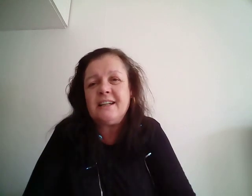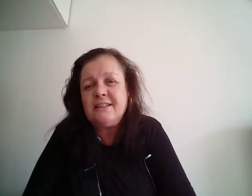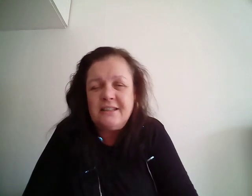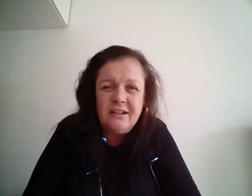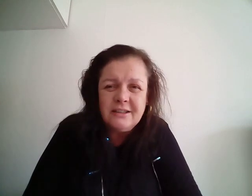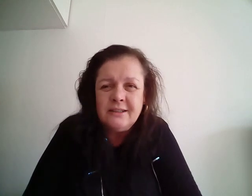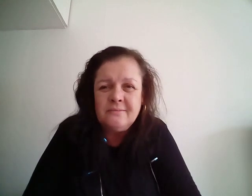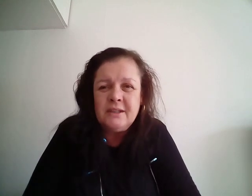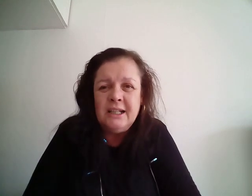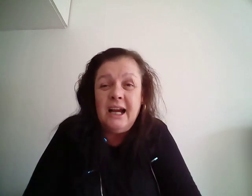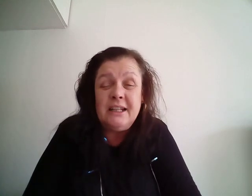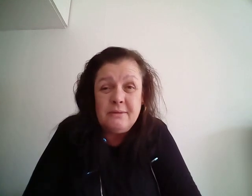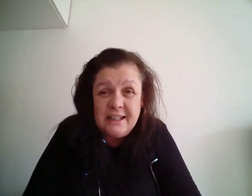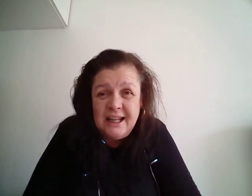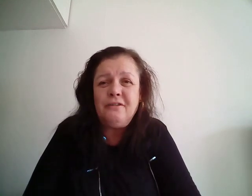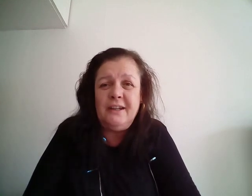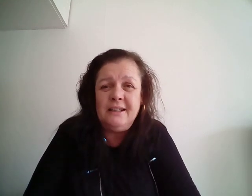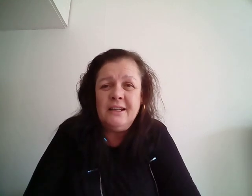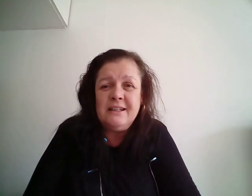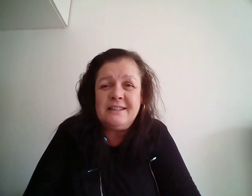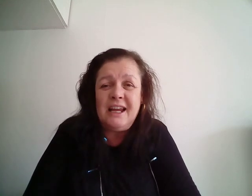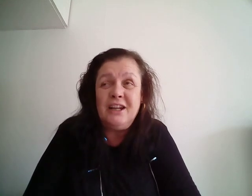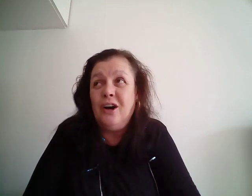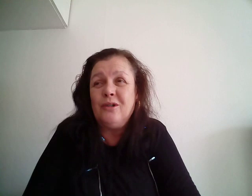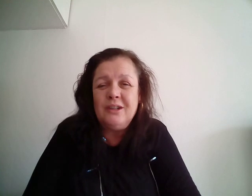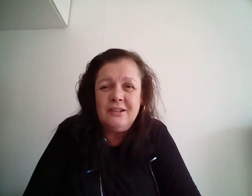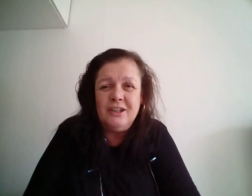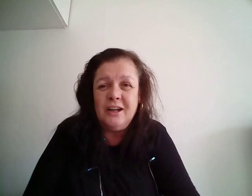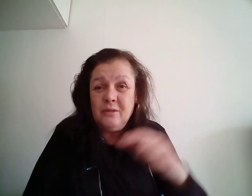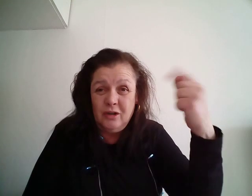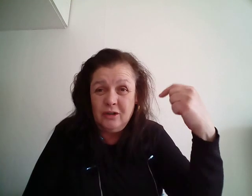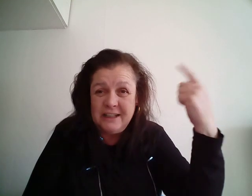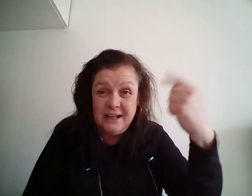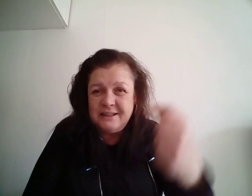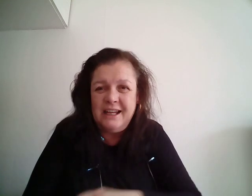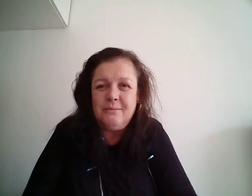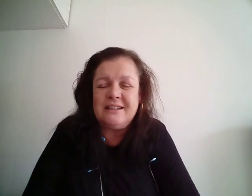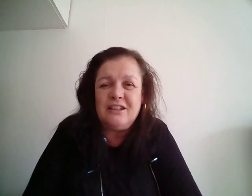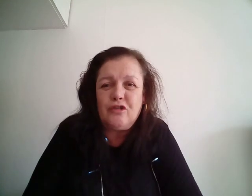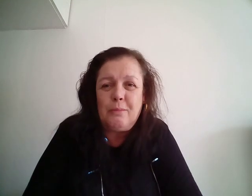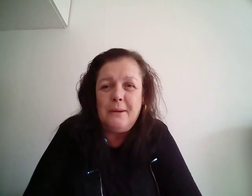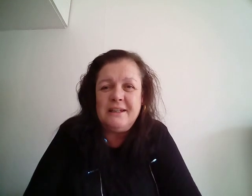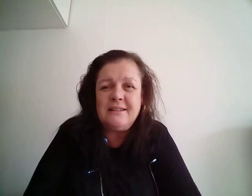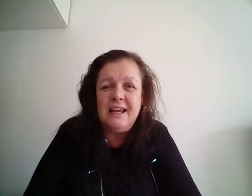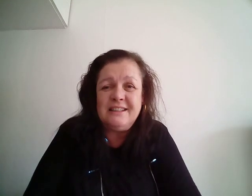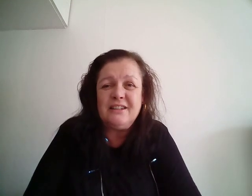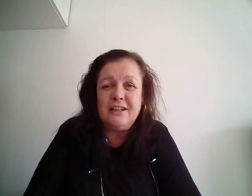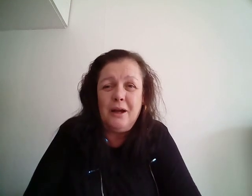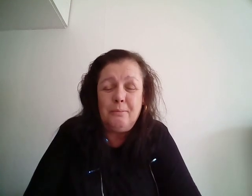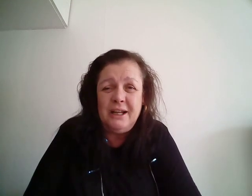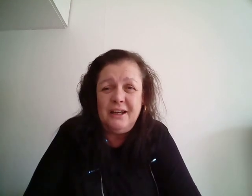seconds long. And he was laughing, saying, oh, you know, us out here, my delicious babies. He said that they'll believe